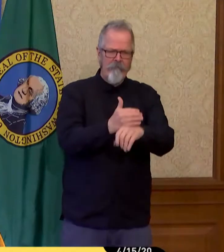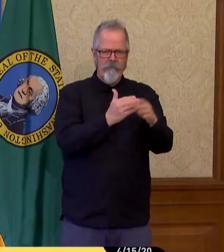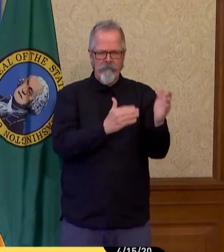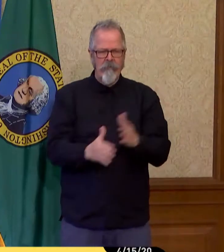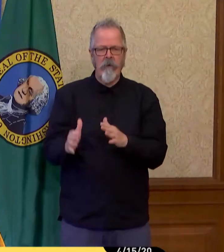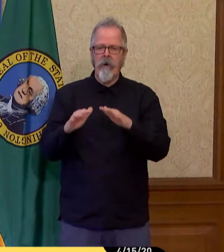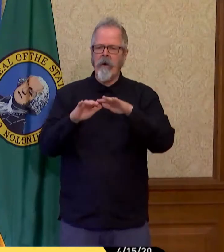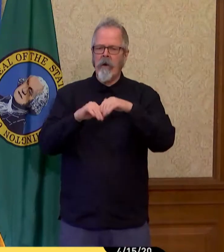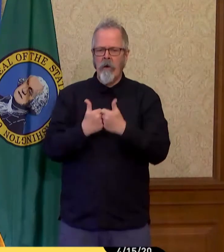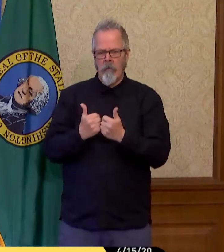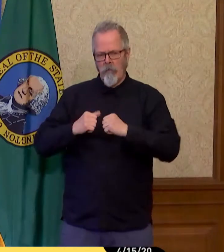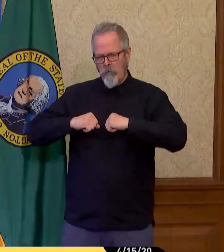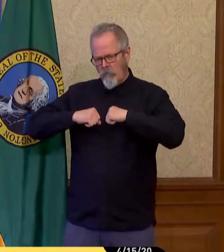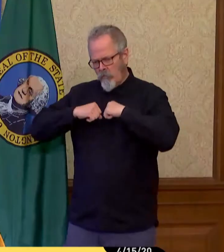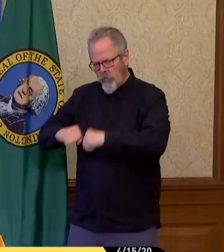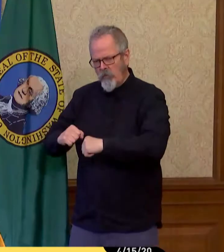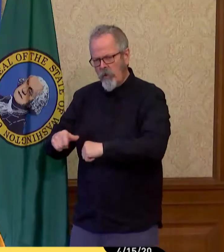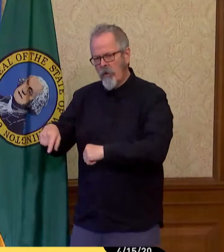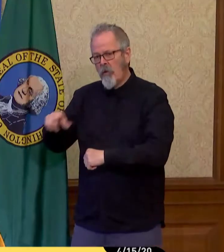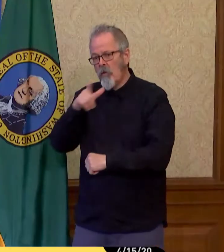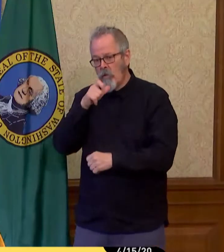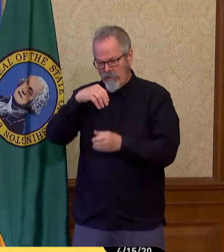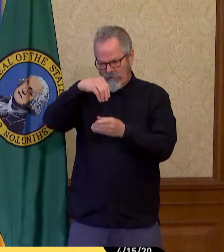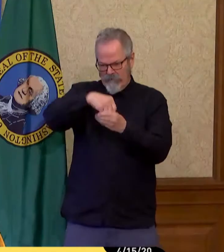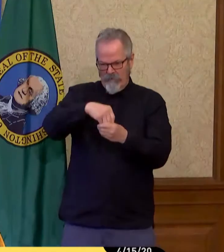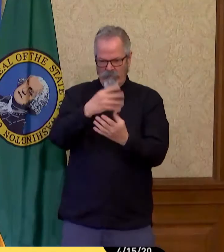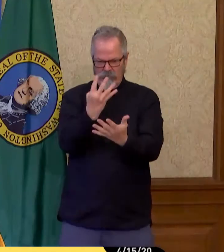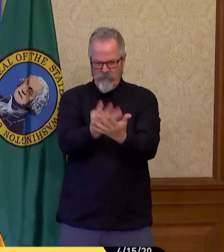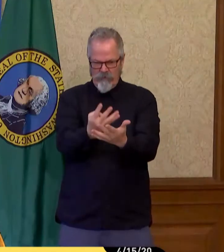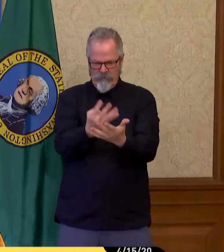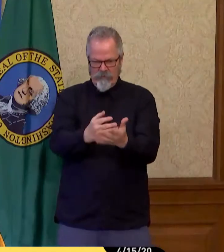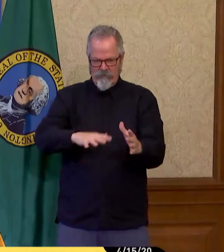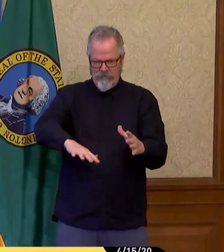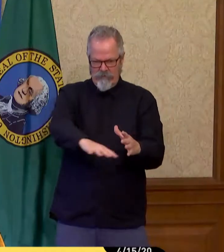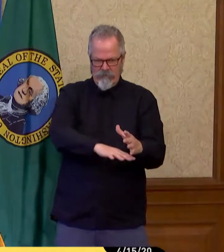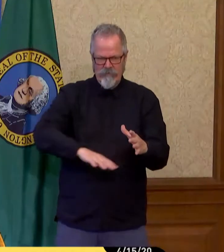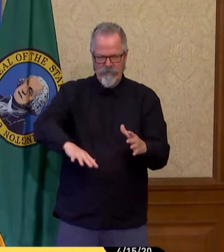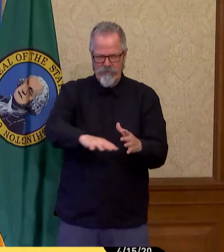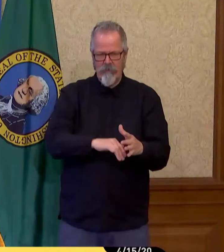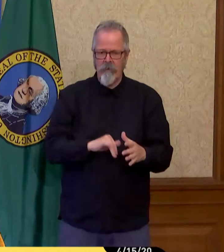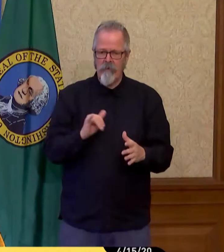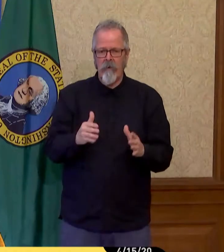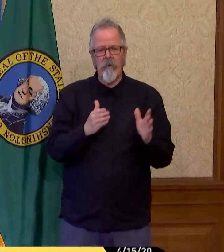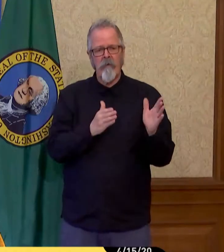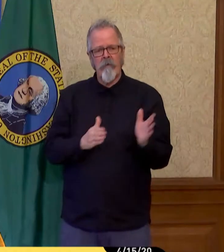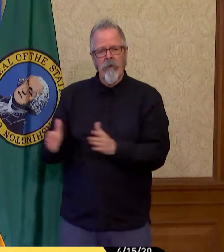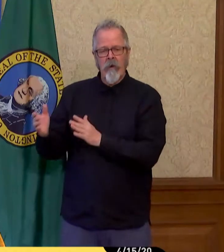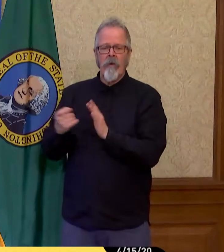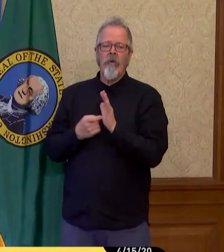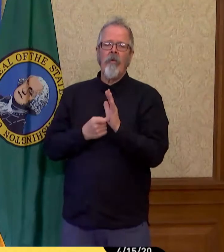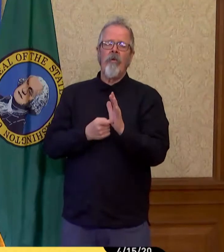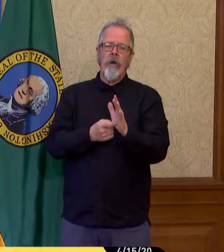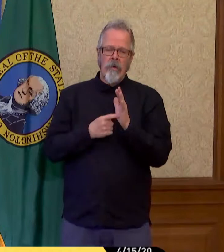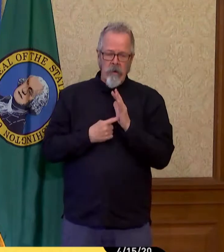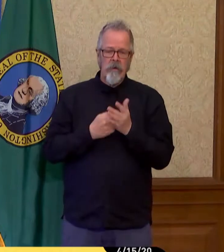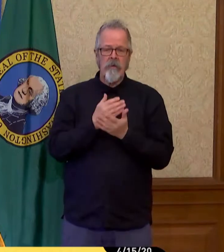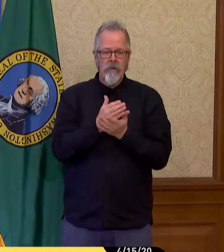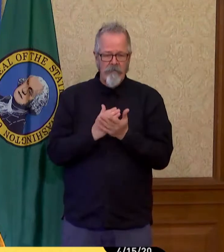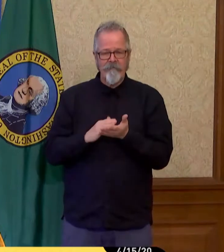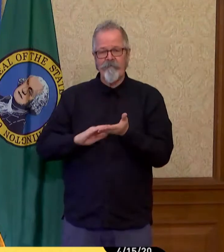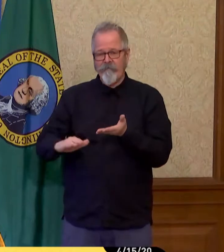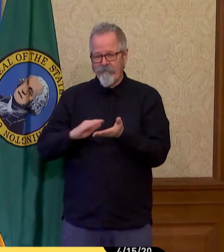the population in these facilities so that there's more distance to reduce the risk. And we have fashioned, I think, a very reasonable